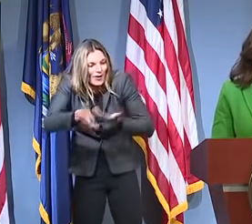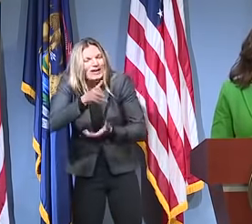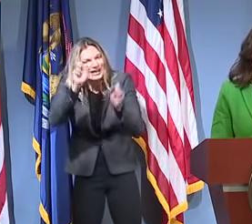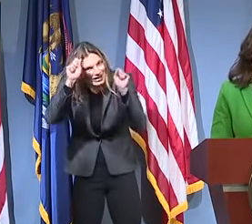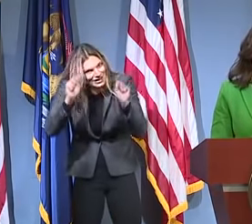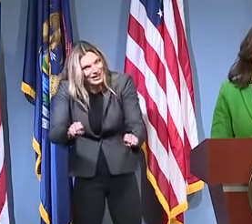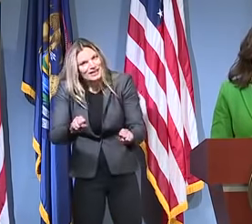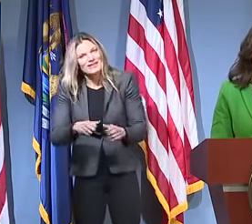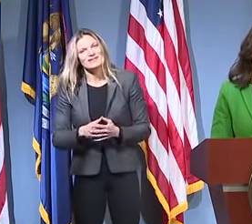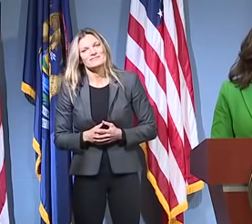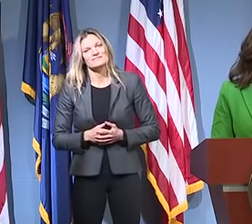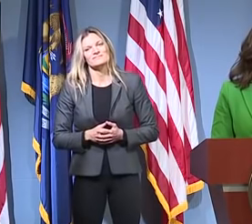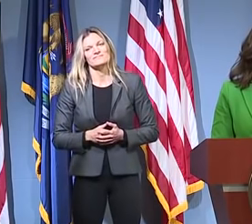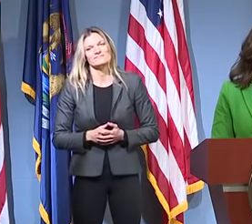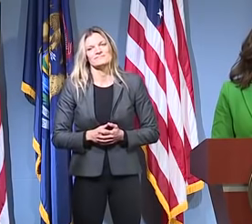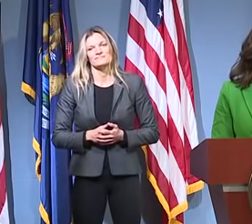too.